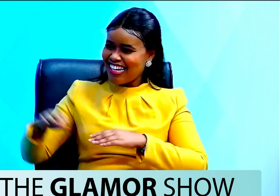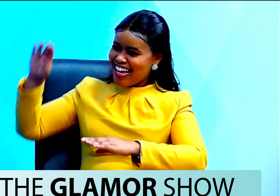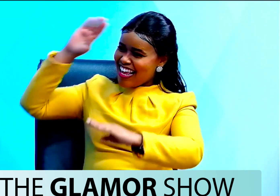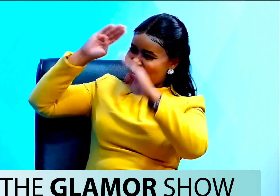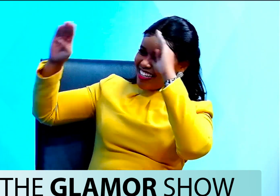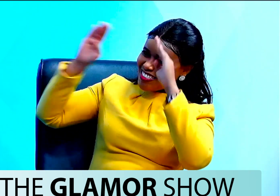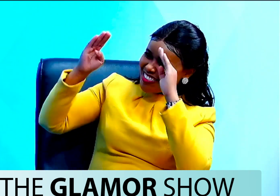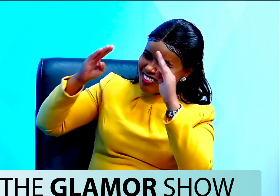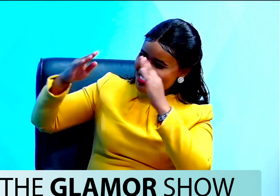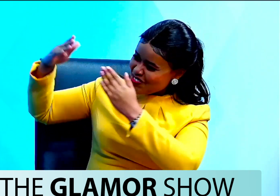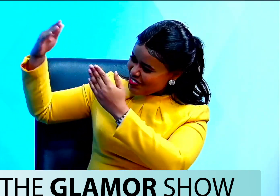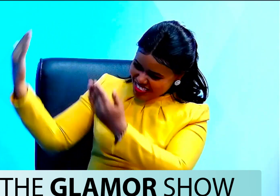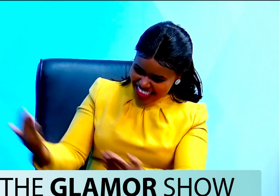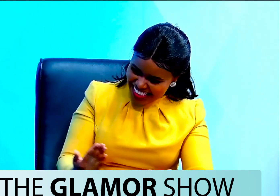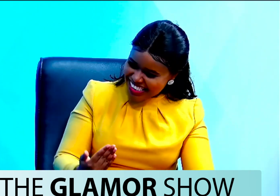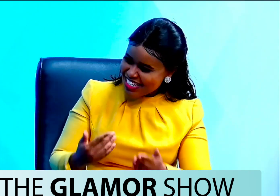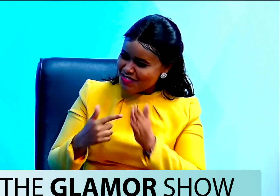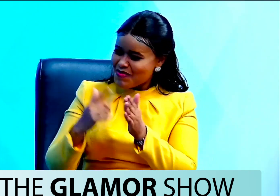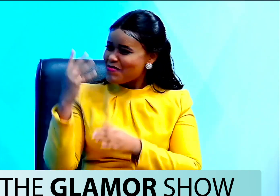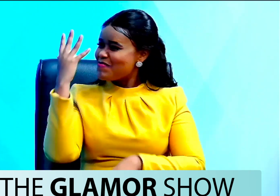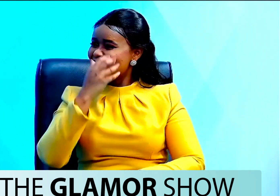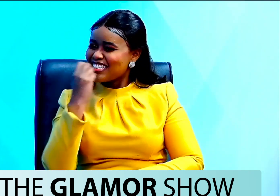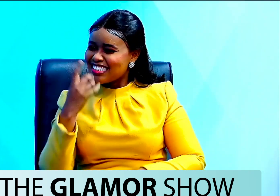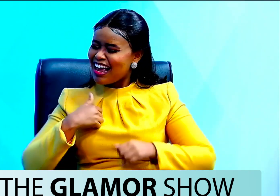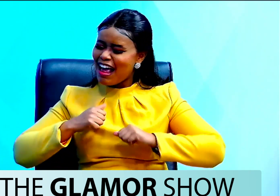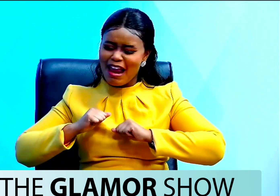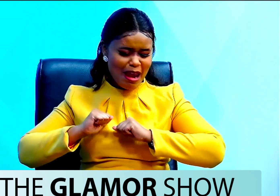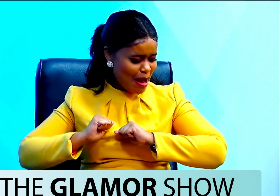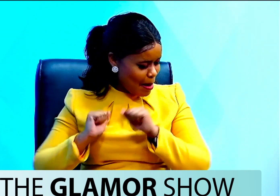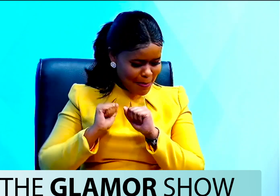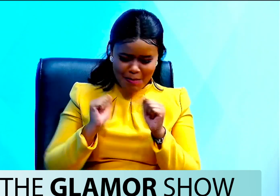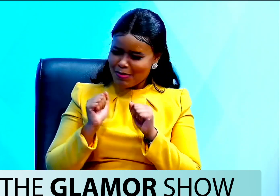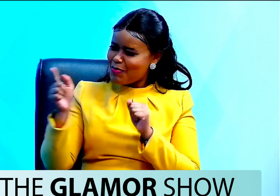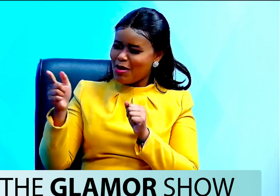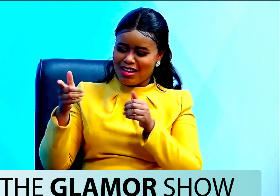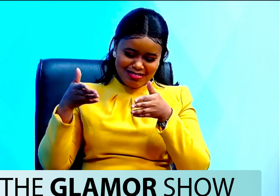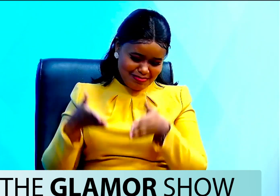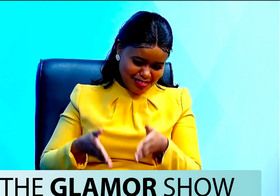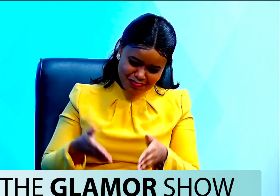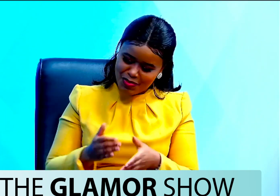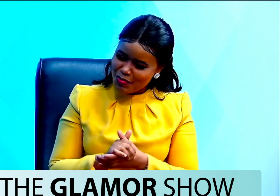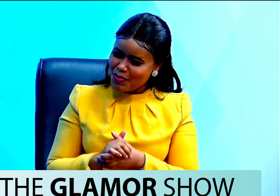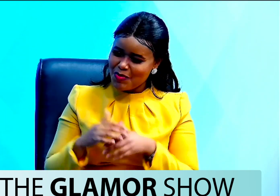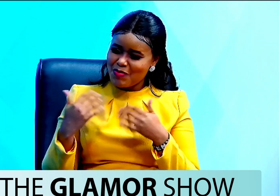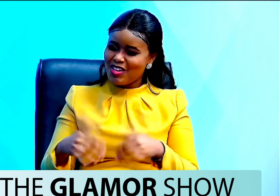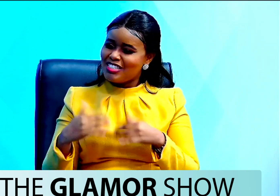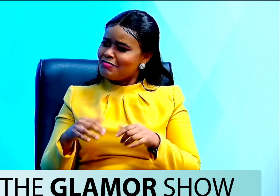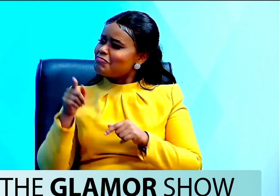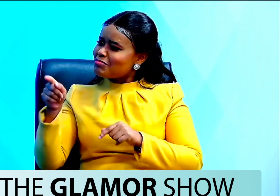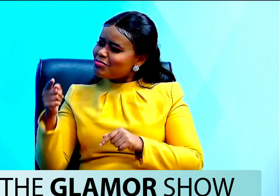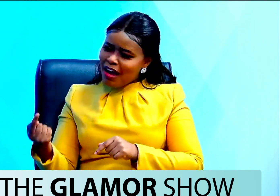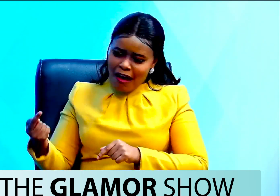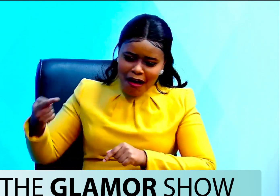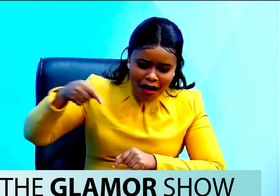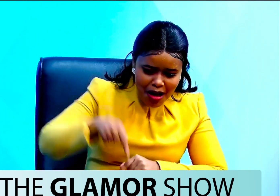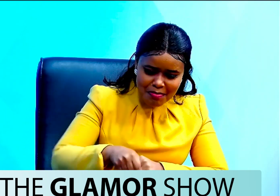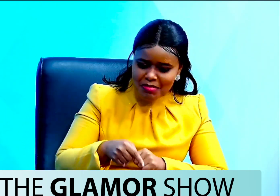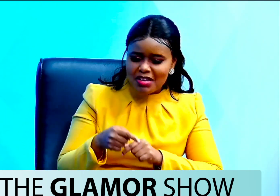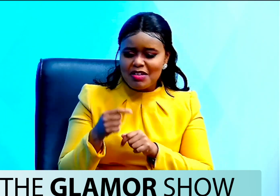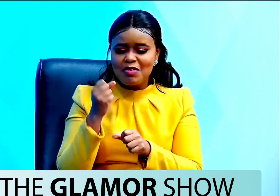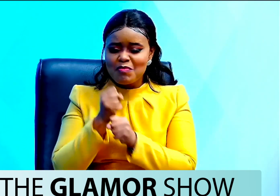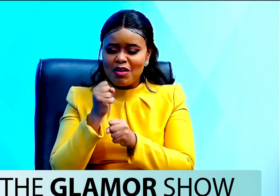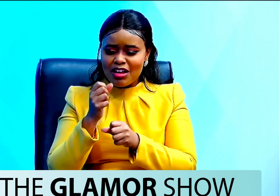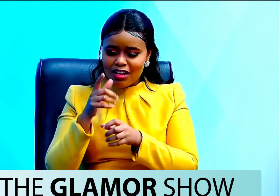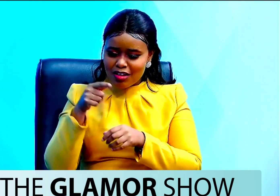to meet him and get to interact with him. Hello, how are you? Welcome to the Glamour Show. I really am so excited that you're